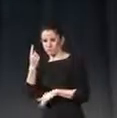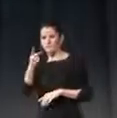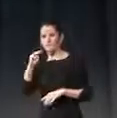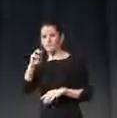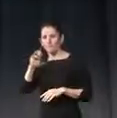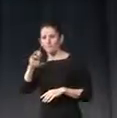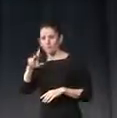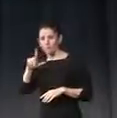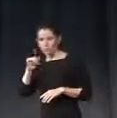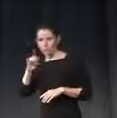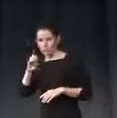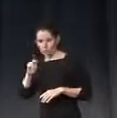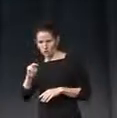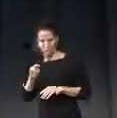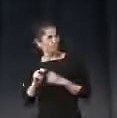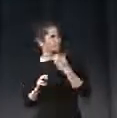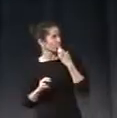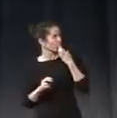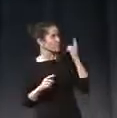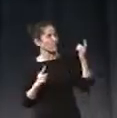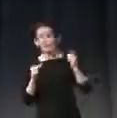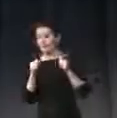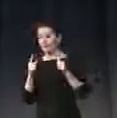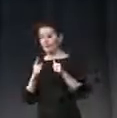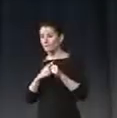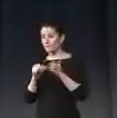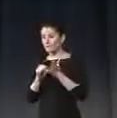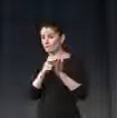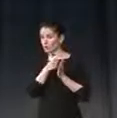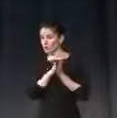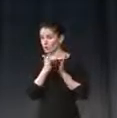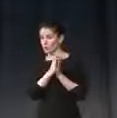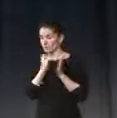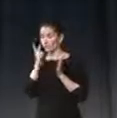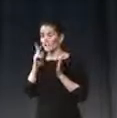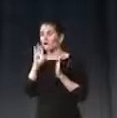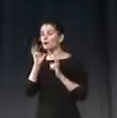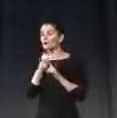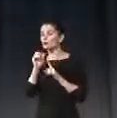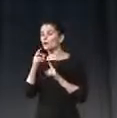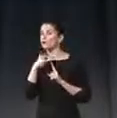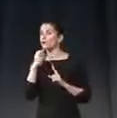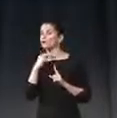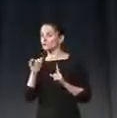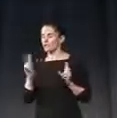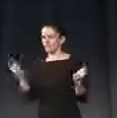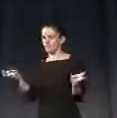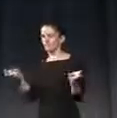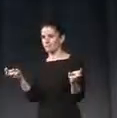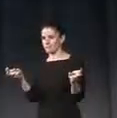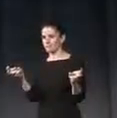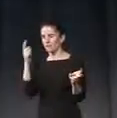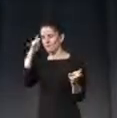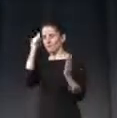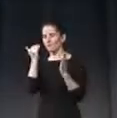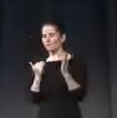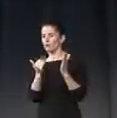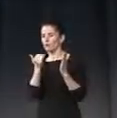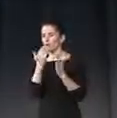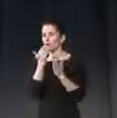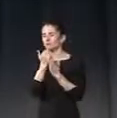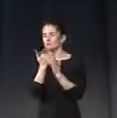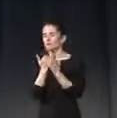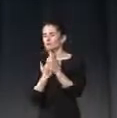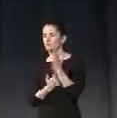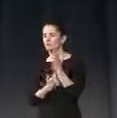page of this notebook, if I had shown it to you, you would see that culture of the voice was the phrase that he used for the parts of the lesson that have to do with what we would